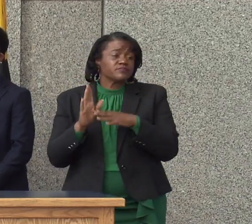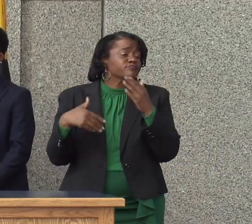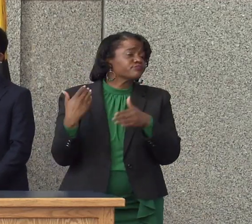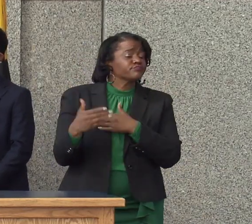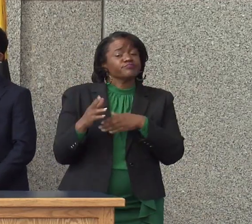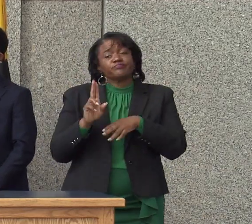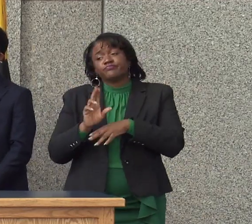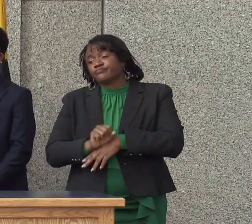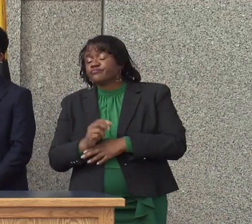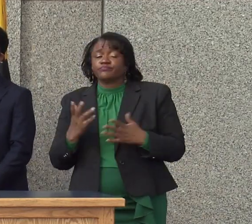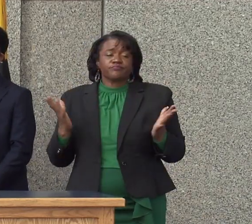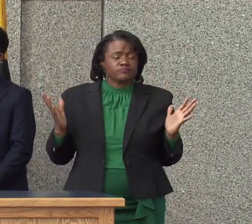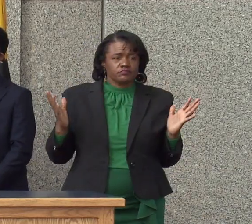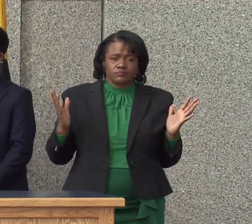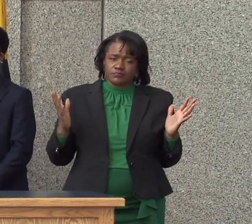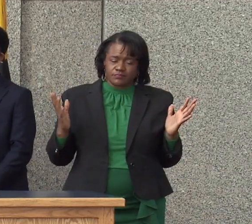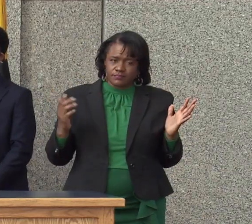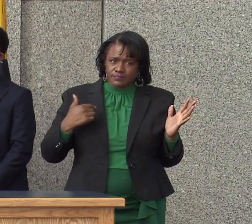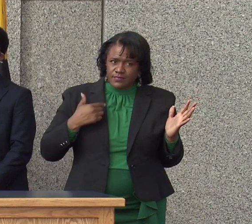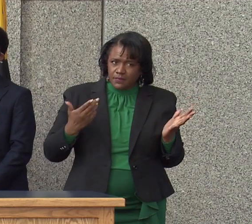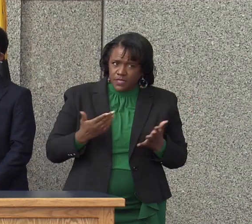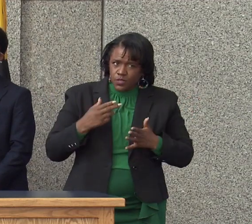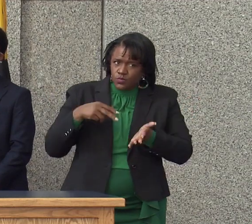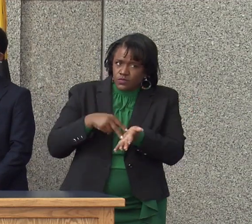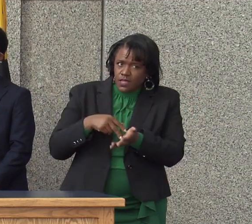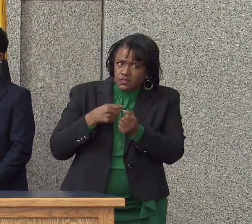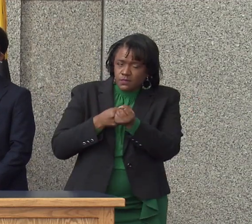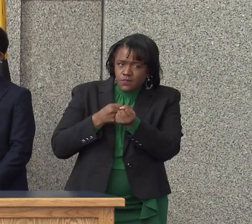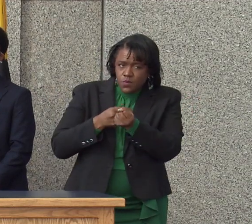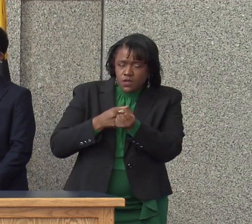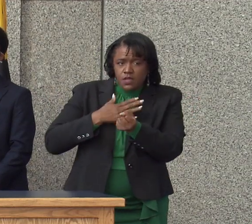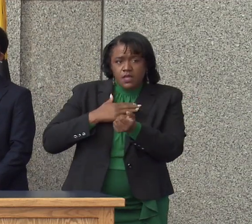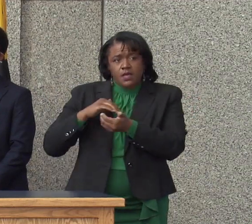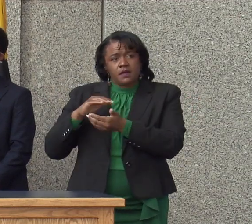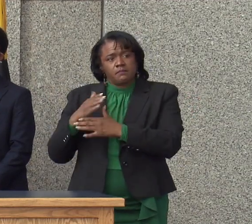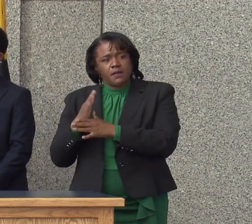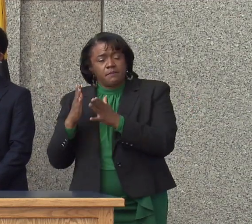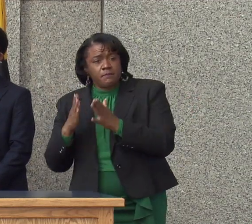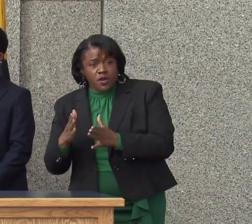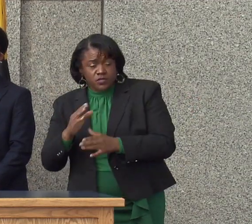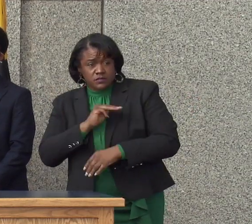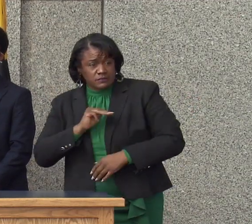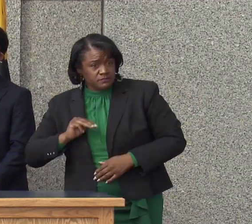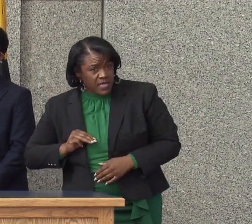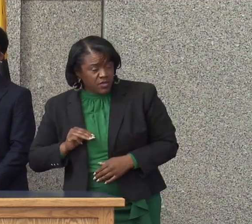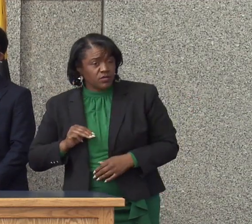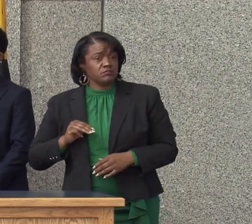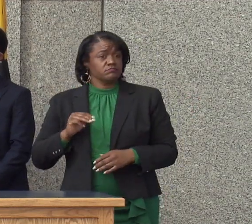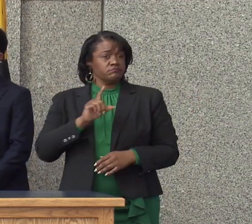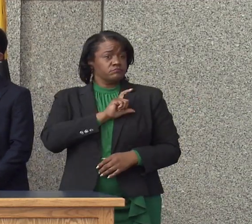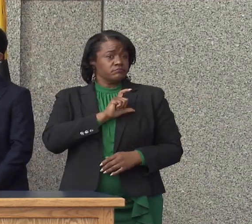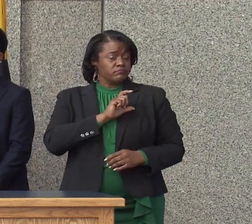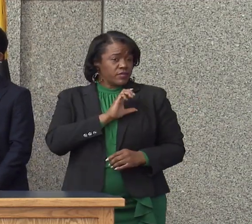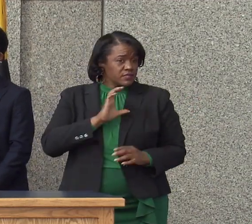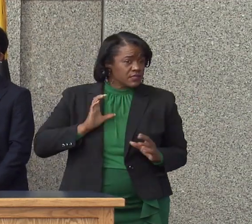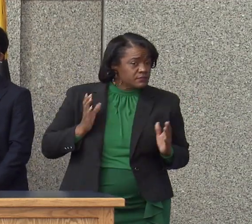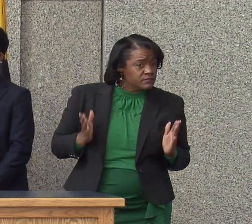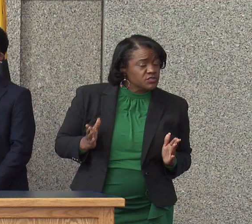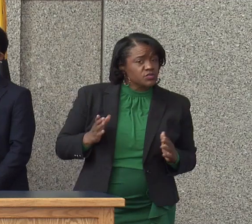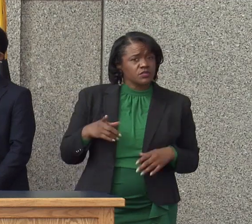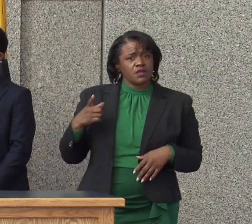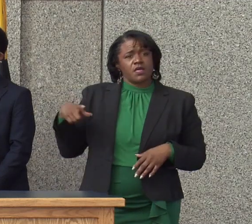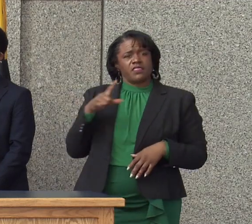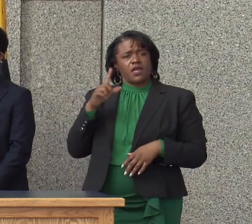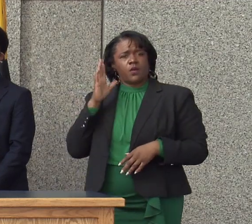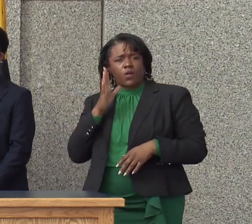usual tactics. I'm here to stand in support in my partner in progress, the mayor, as well as the police commissioner, as they